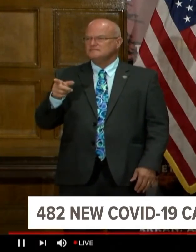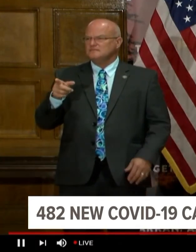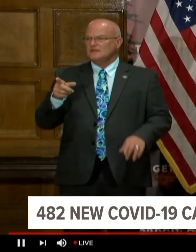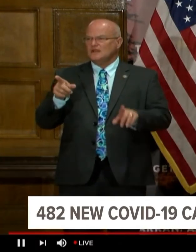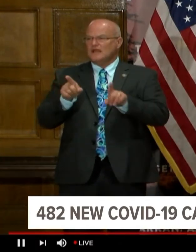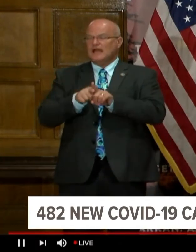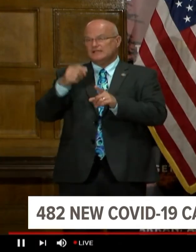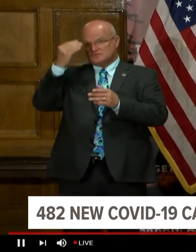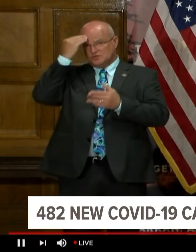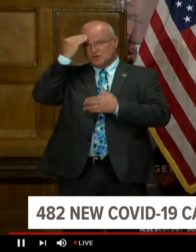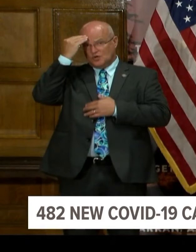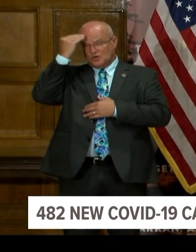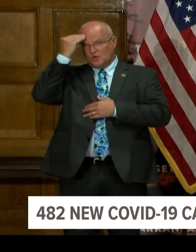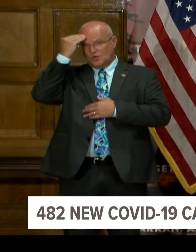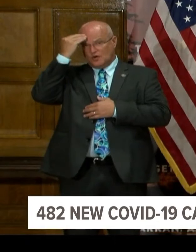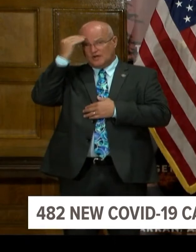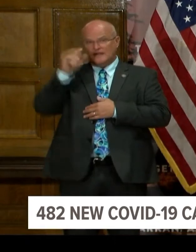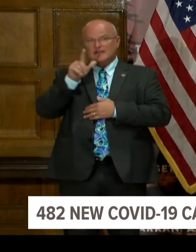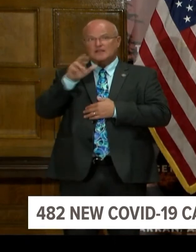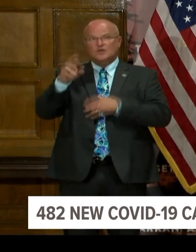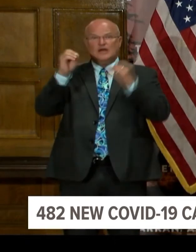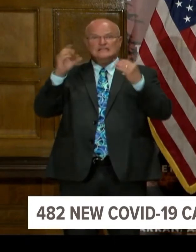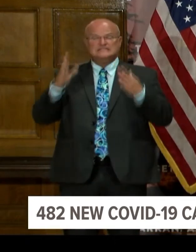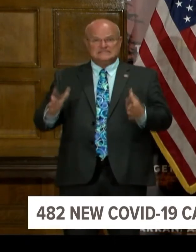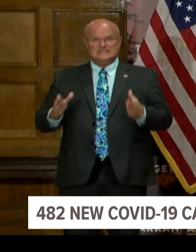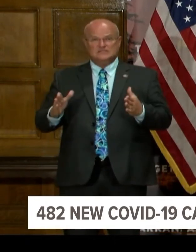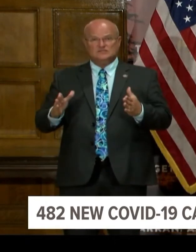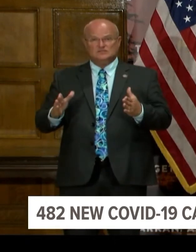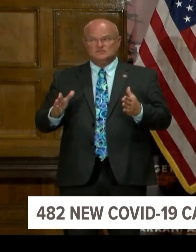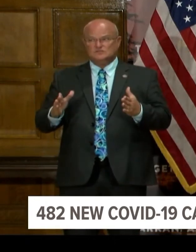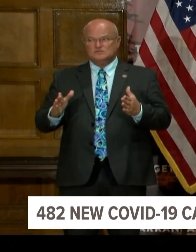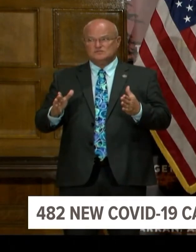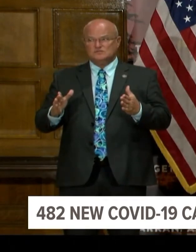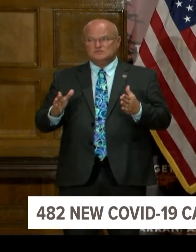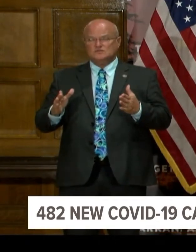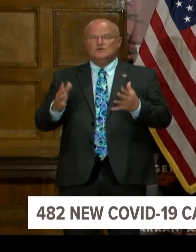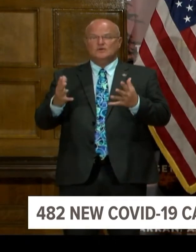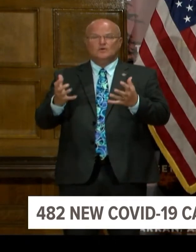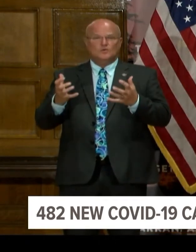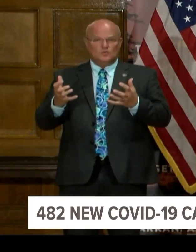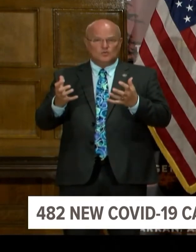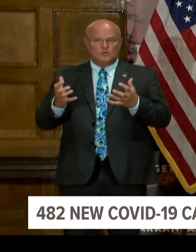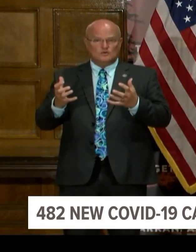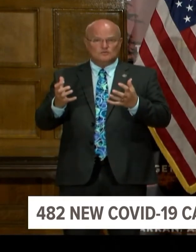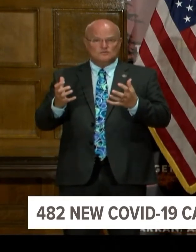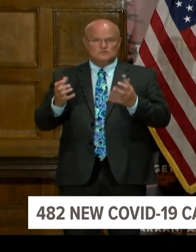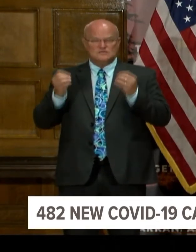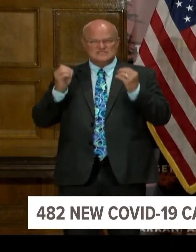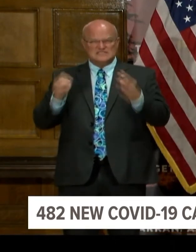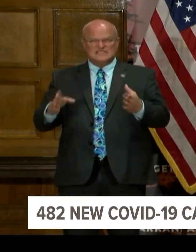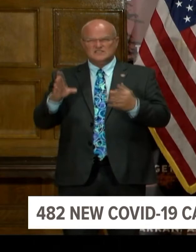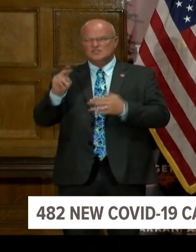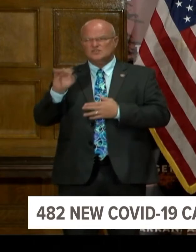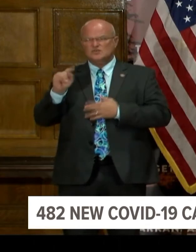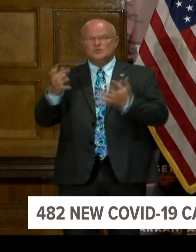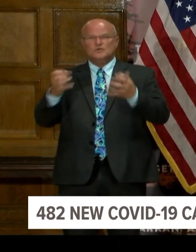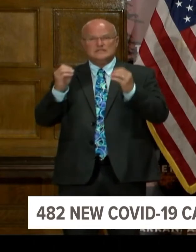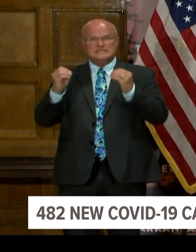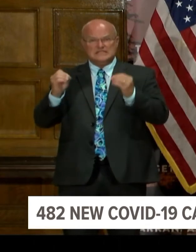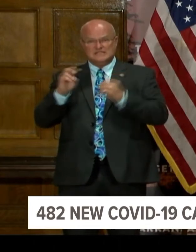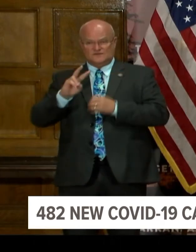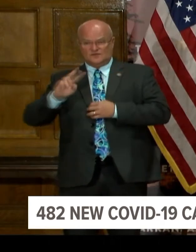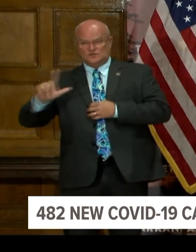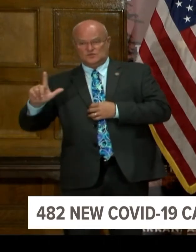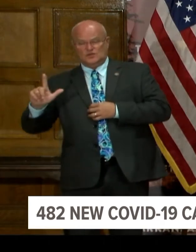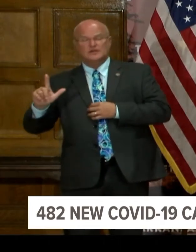As you know, are aware, the Little Rock teachers have wanted to, or the teachers union has wanted to teach